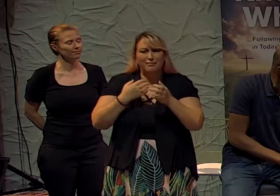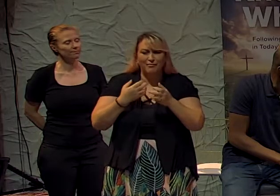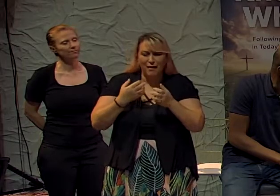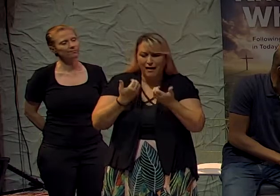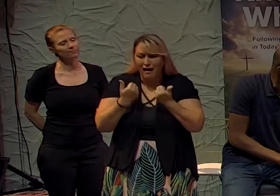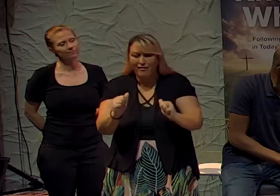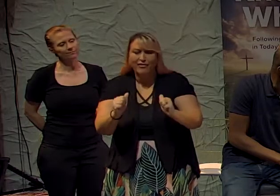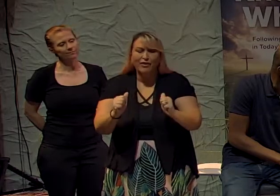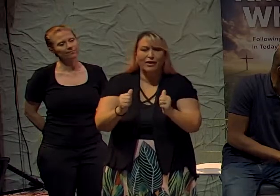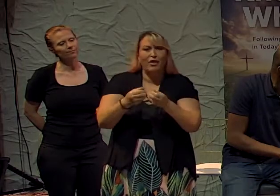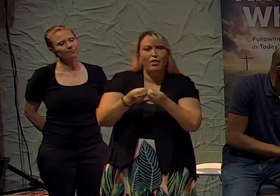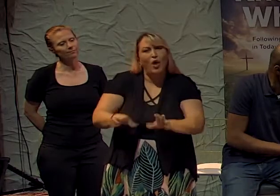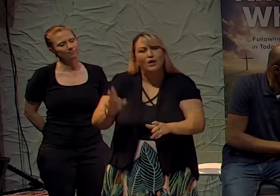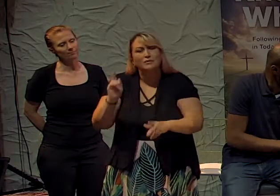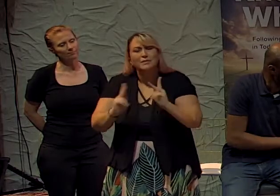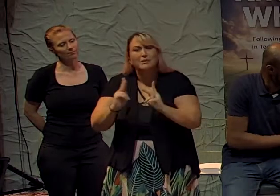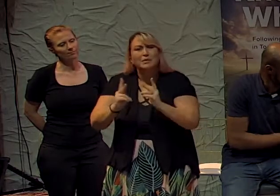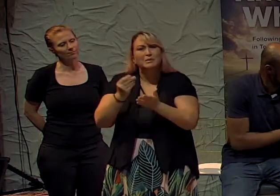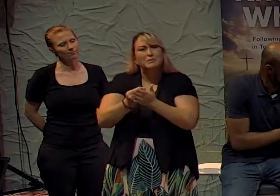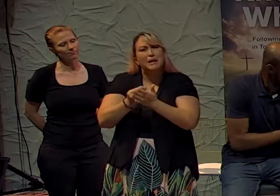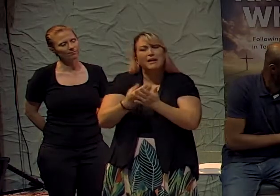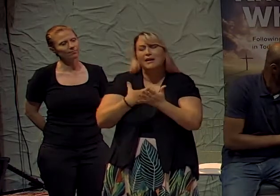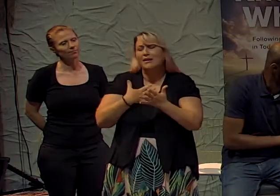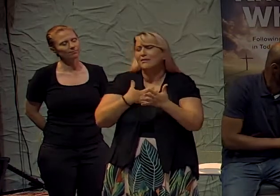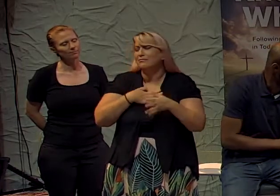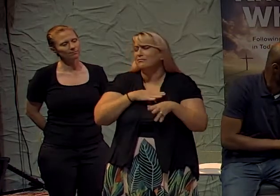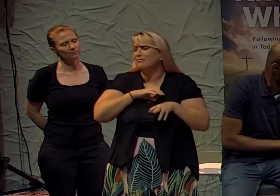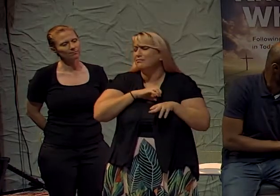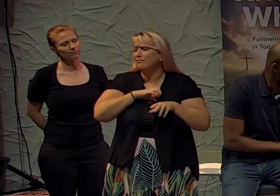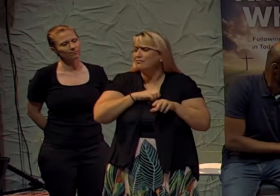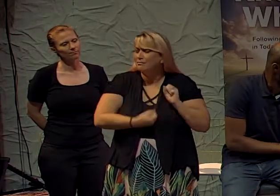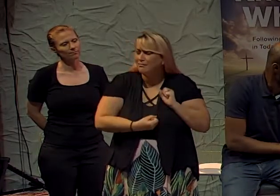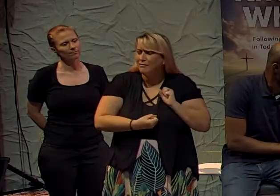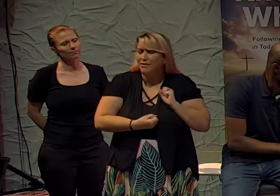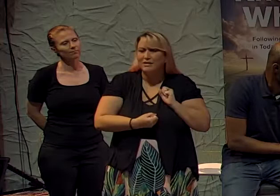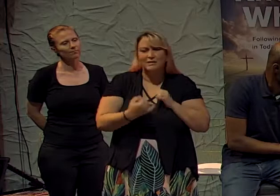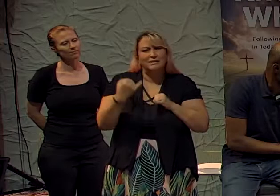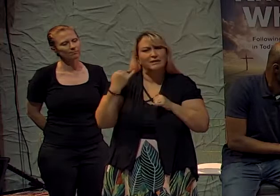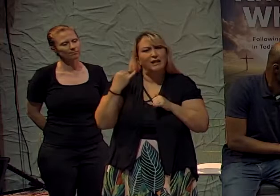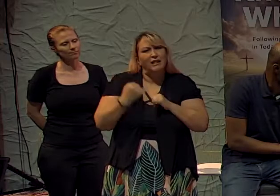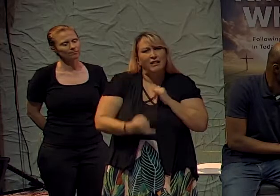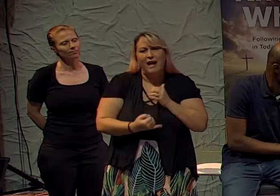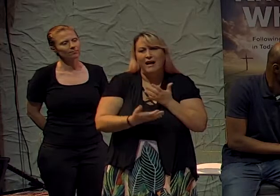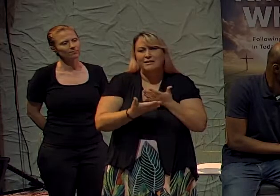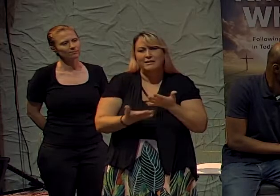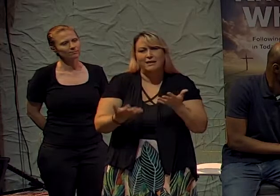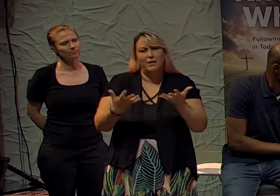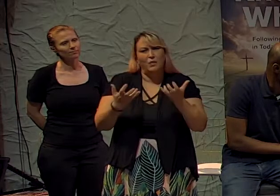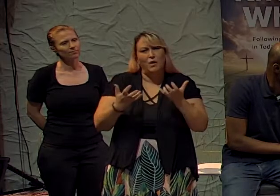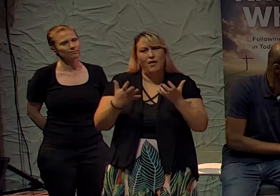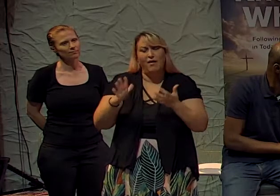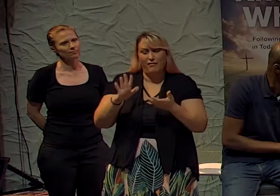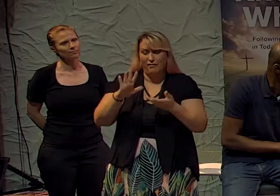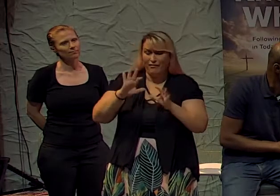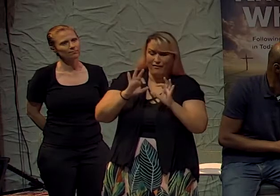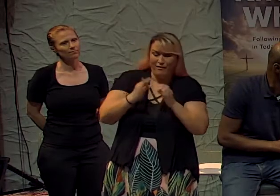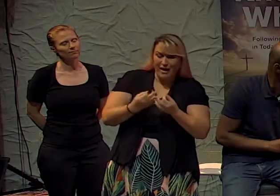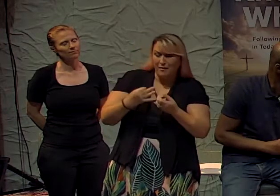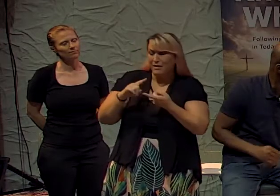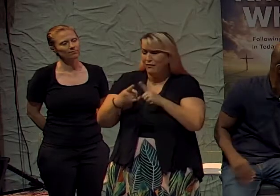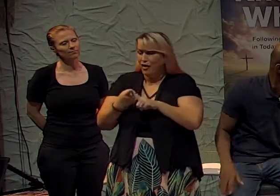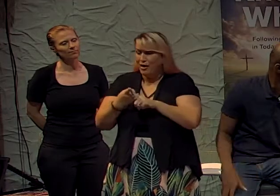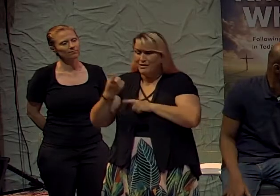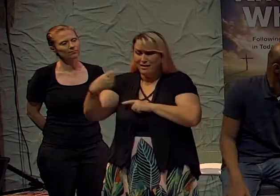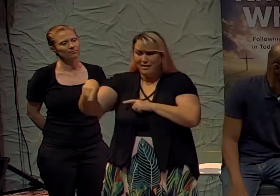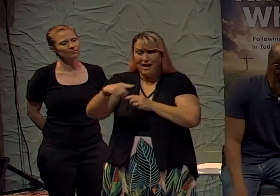lose people's money. It kills you. This is the last thing you want to happen, is have your family and your friends who invested to lose their money